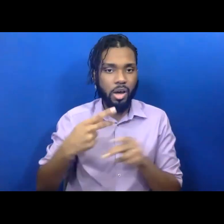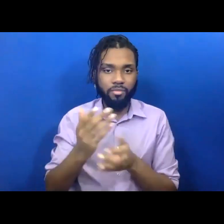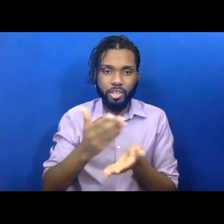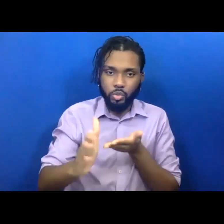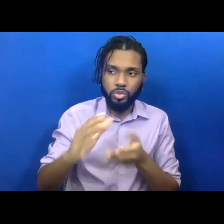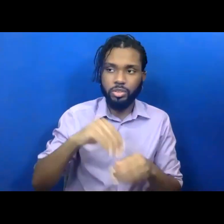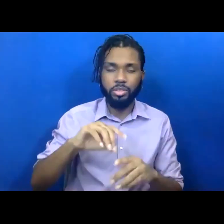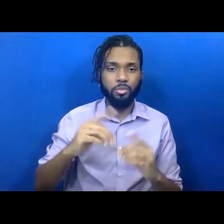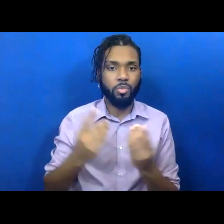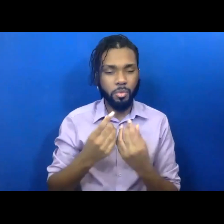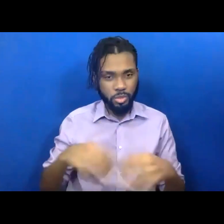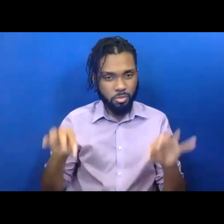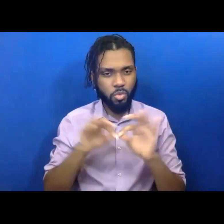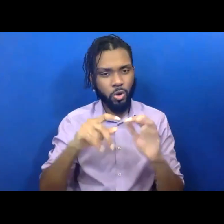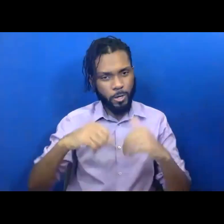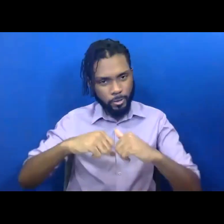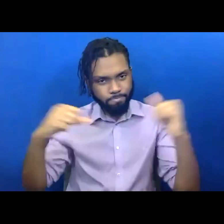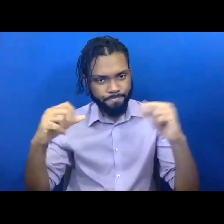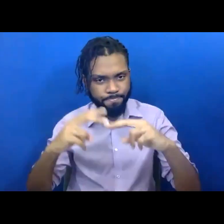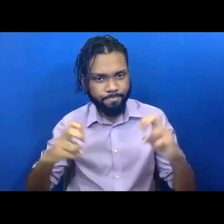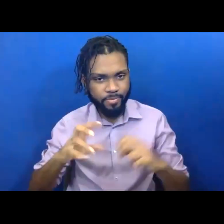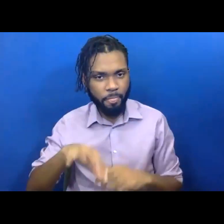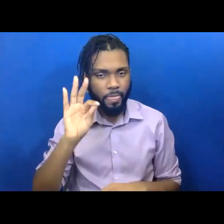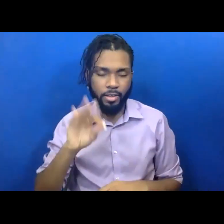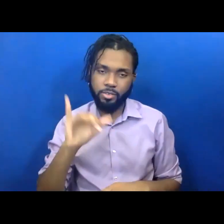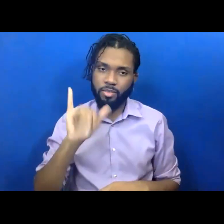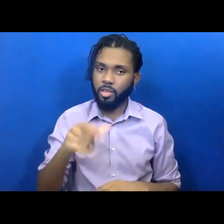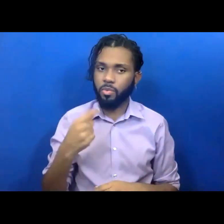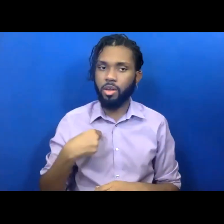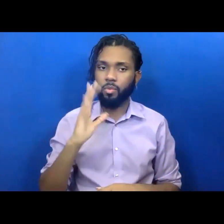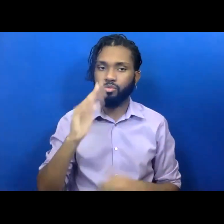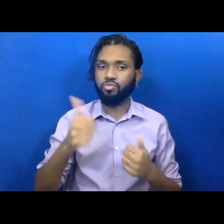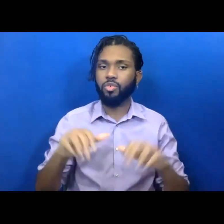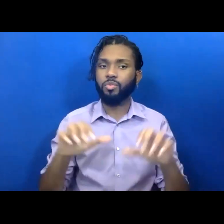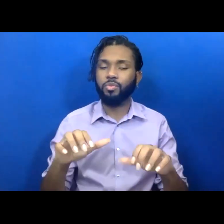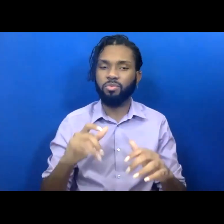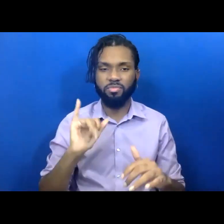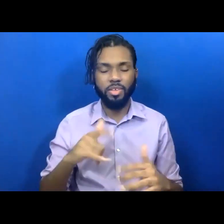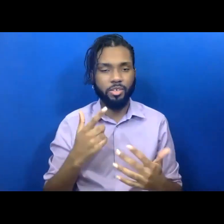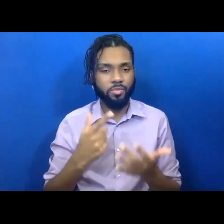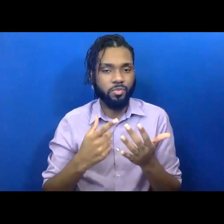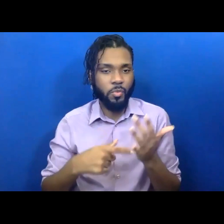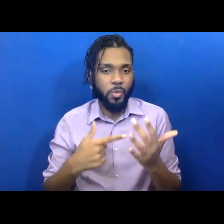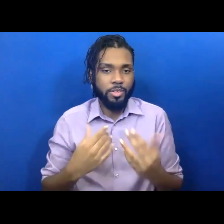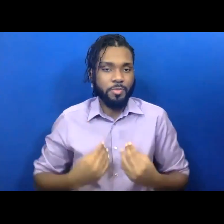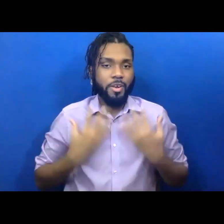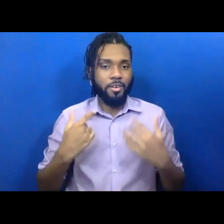Dig deeper and try to find it. So that's what I'm going to try to do. That's what I'm inspired by this